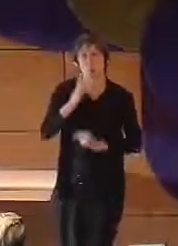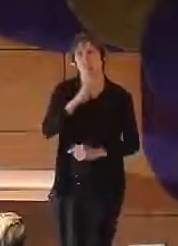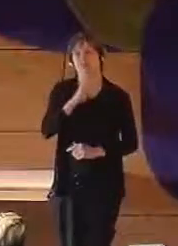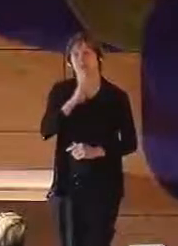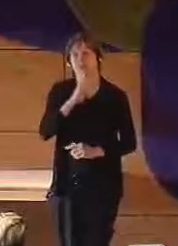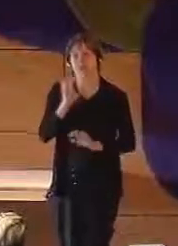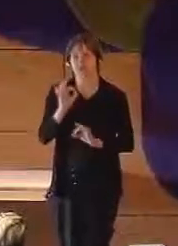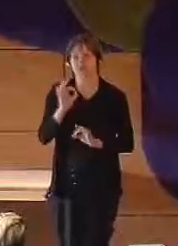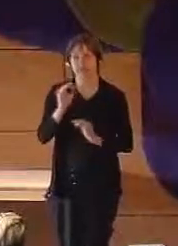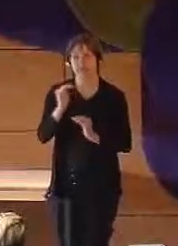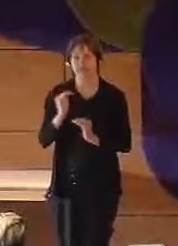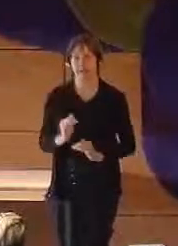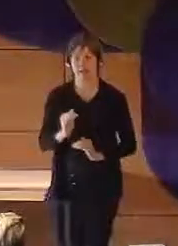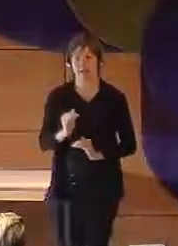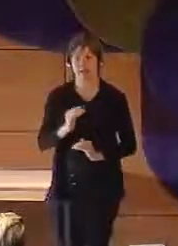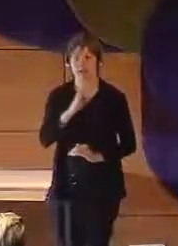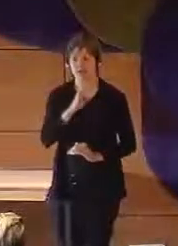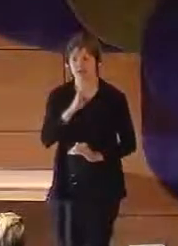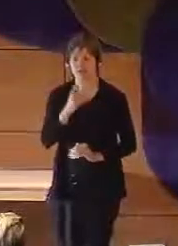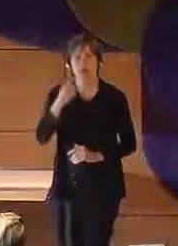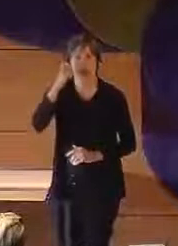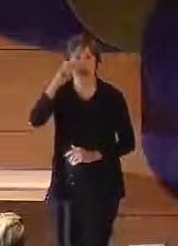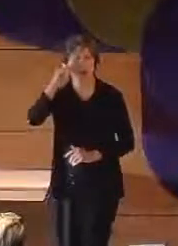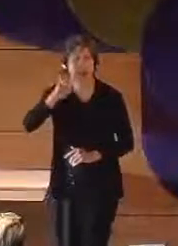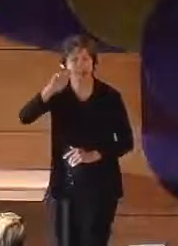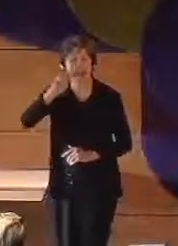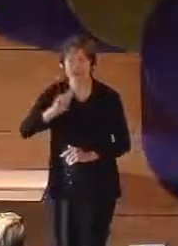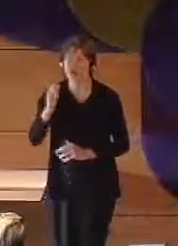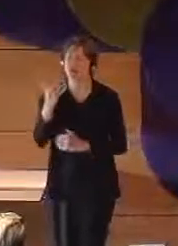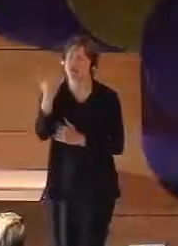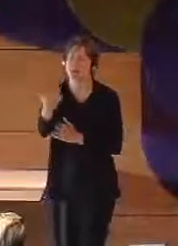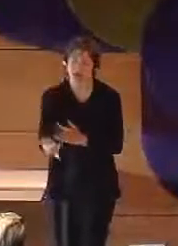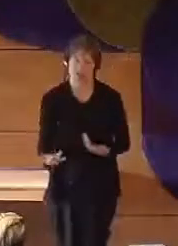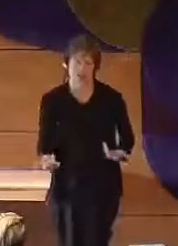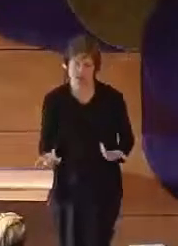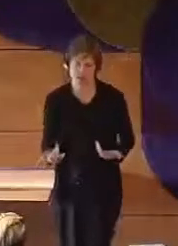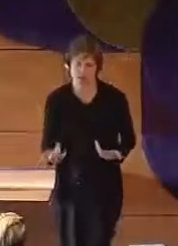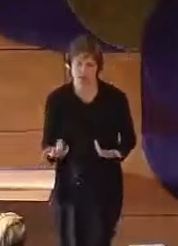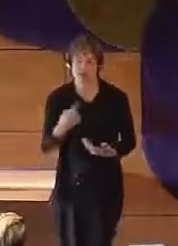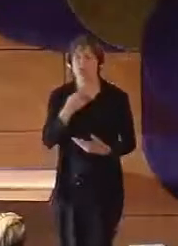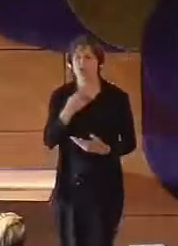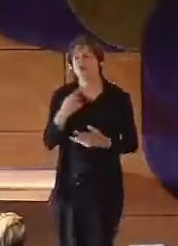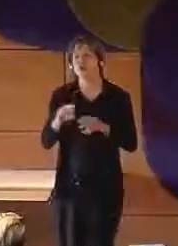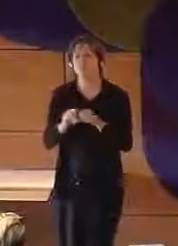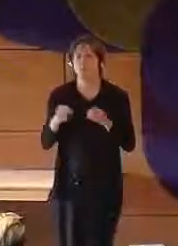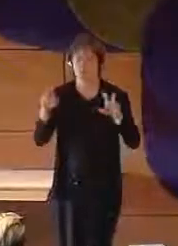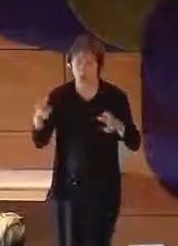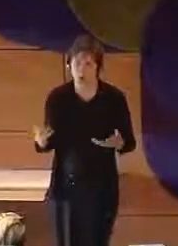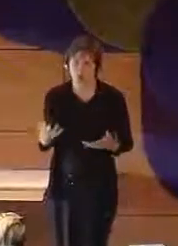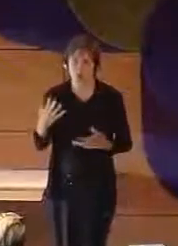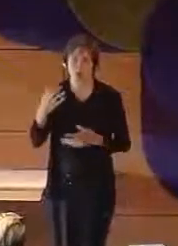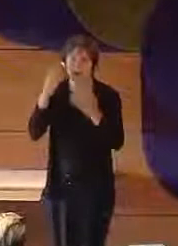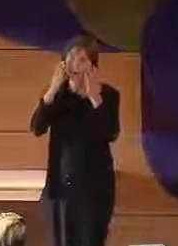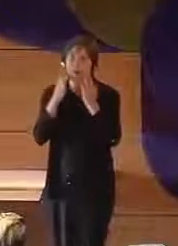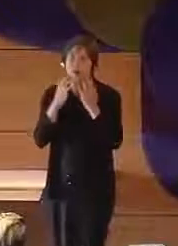on. So the voice breaking occurs late in puberty, and shaving often will occur several years after growth is